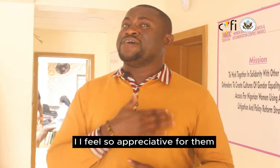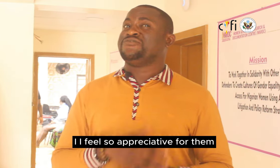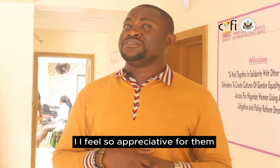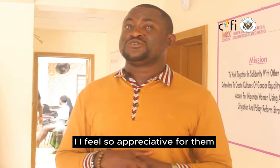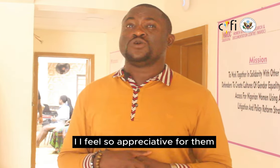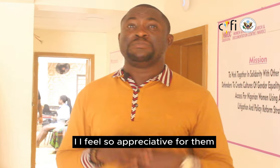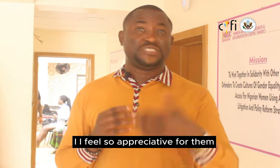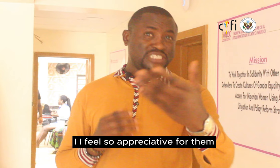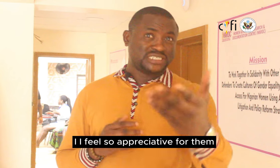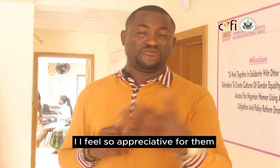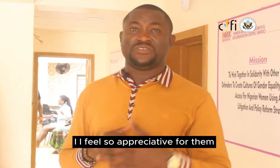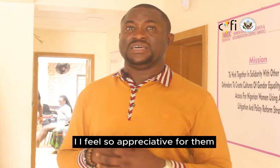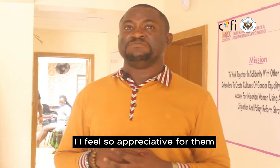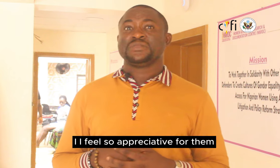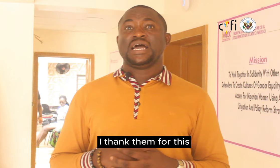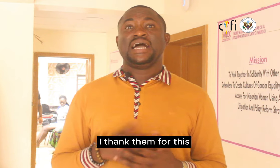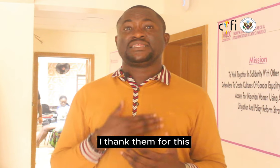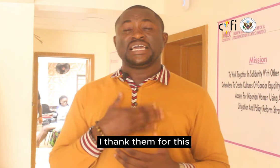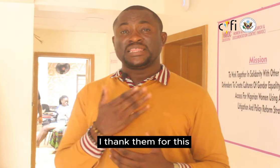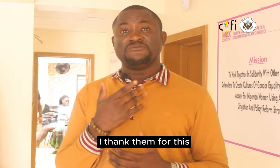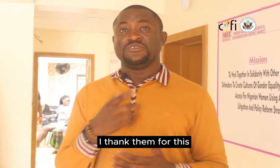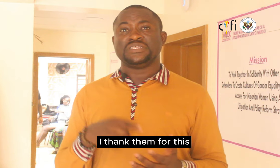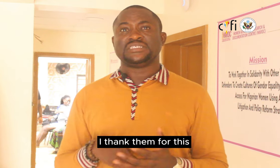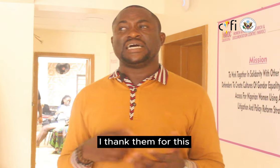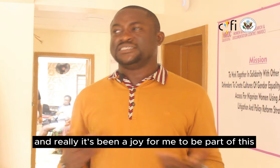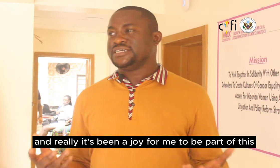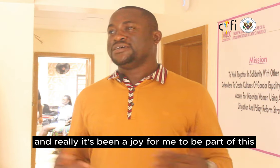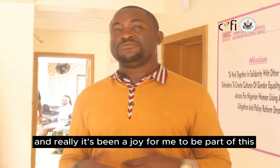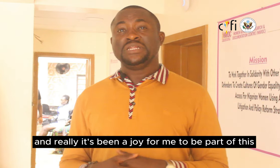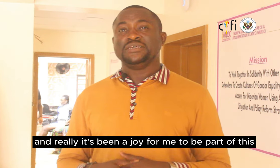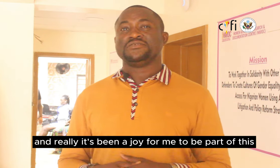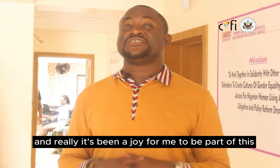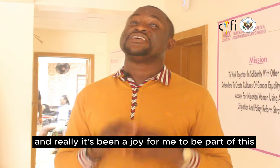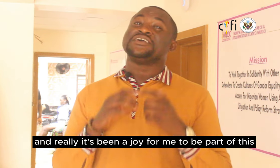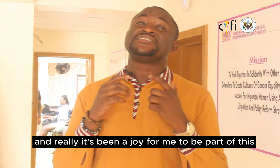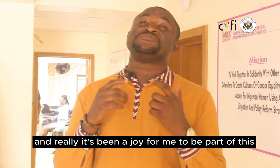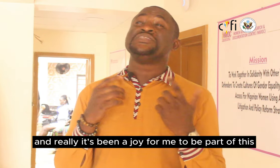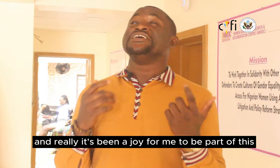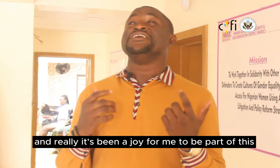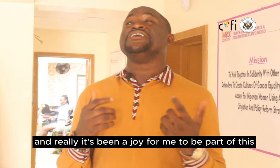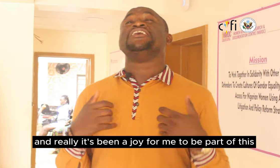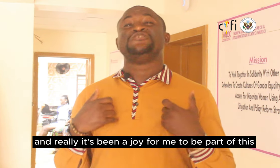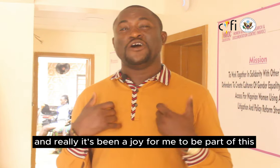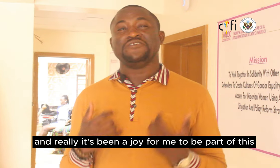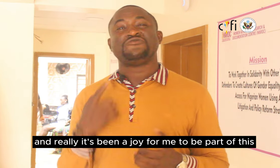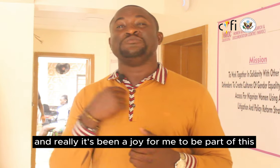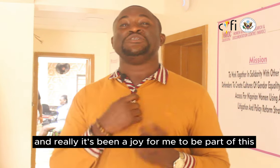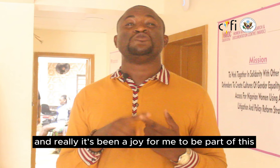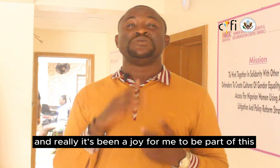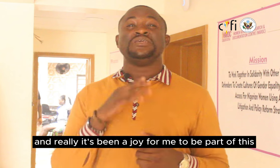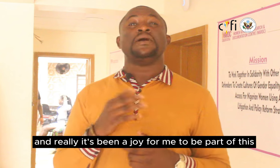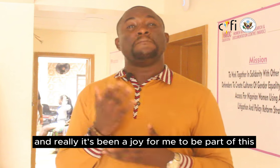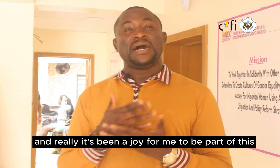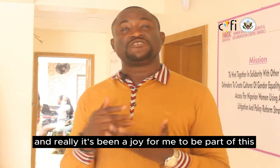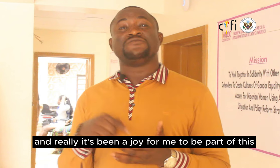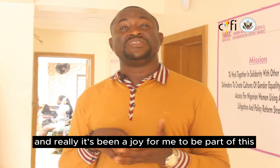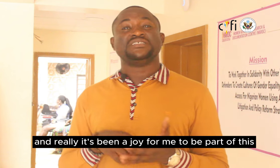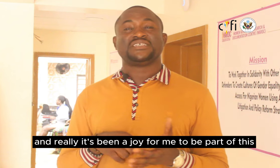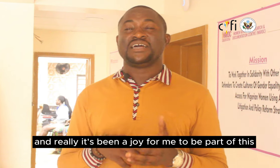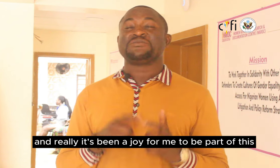feel so appreciated for them. I thank them for this, and really, it's been a joy for me to be part of this